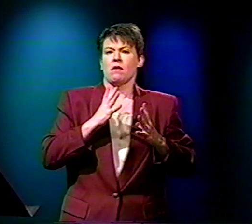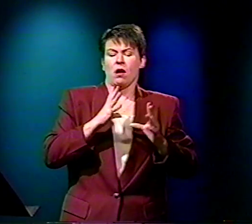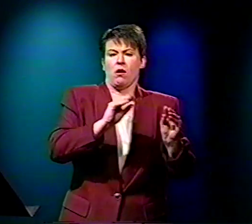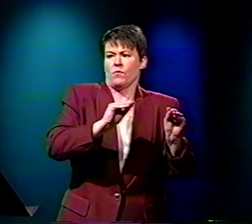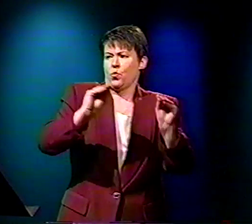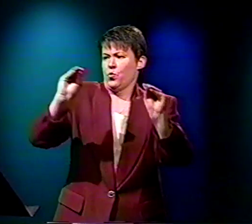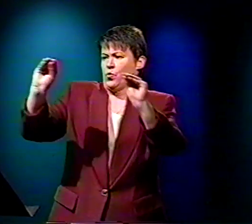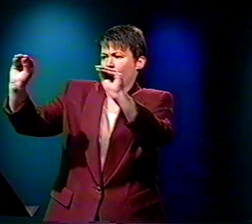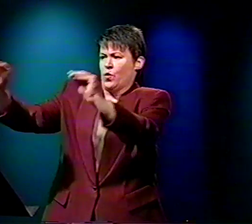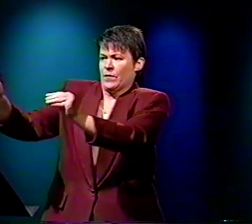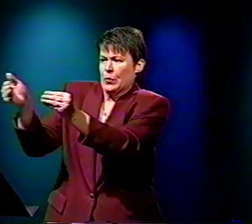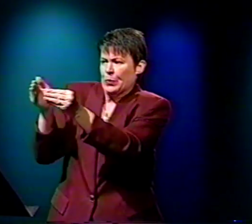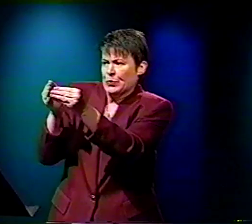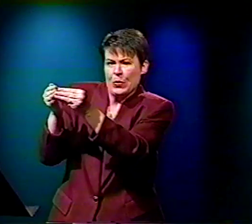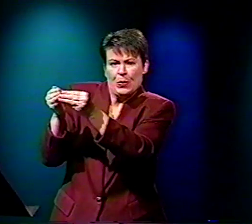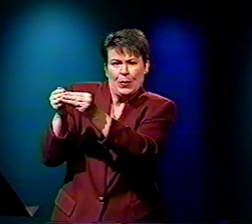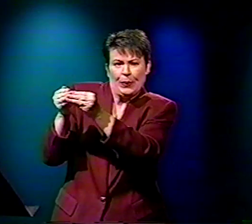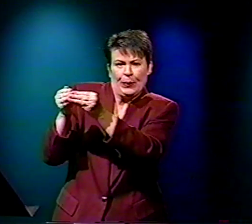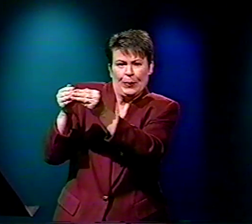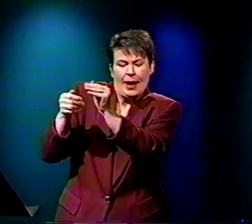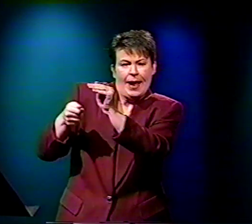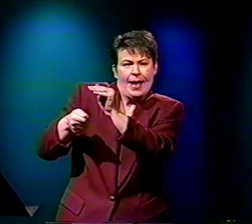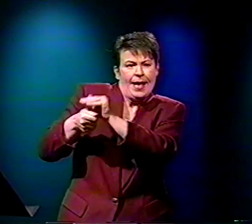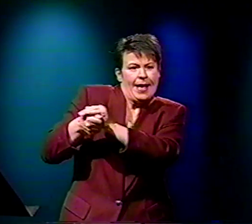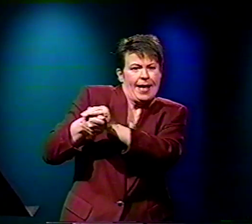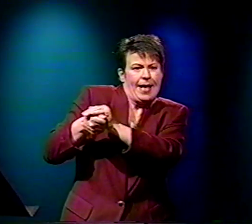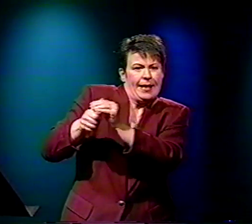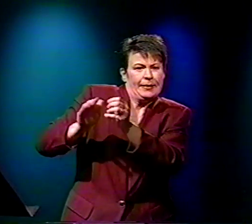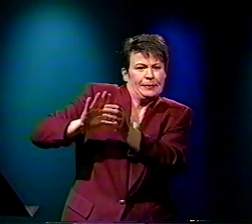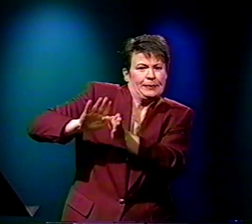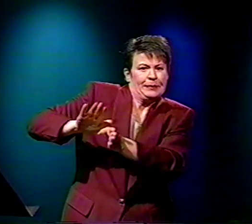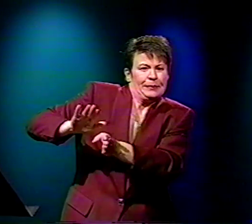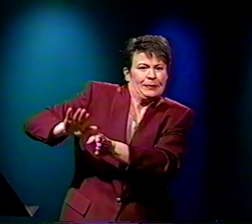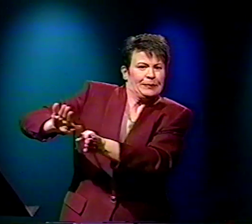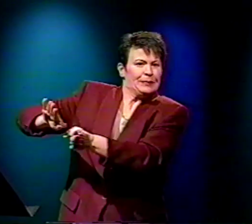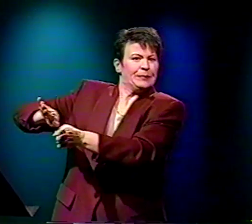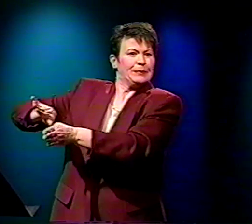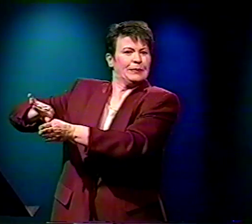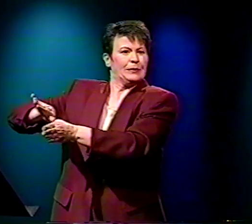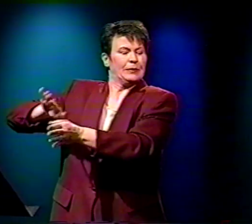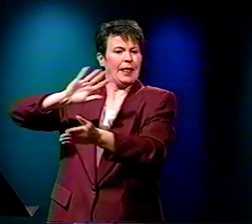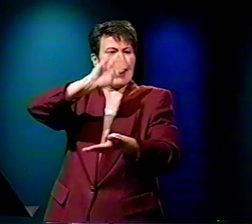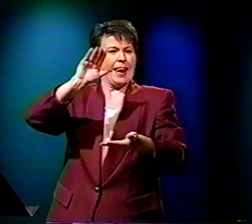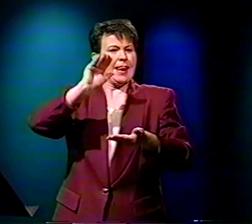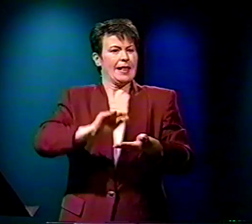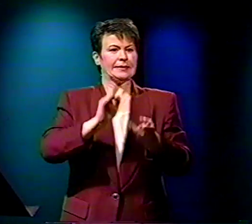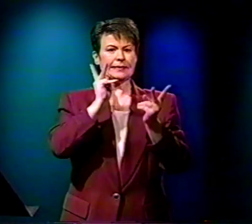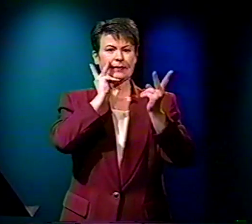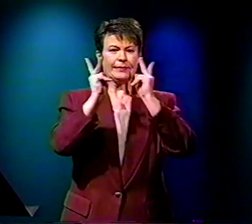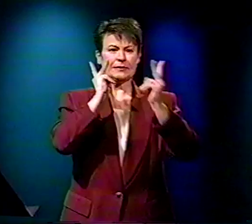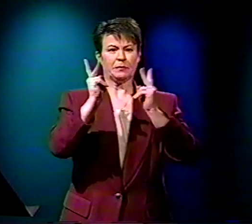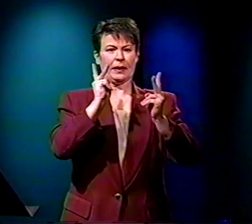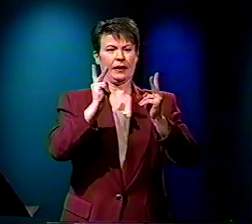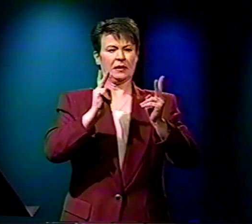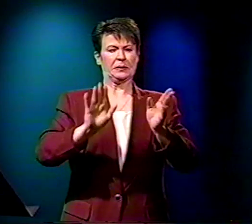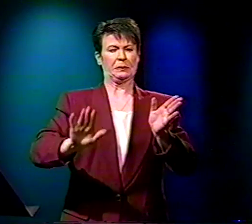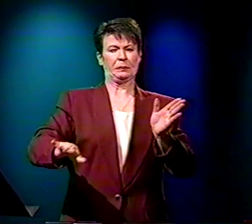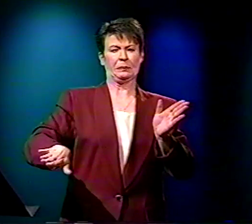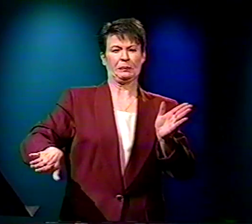that deaf people are devalued and that they have a lower status and they need to be hided and shoved aside where they can be less